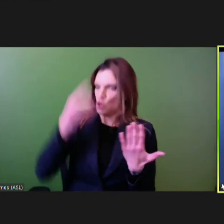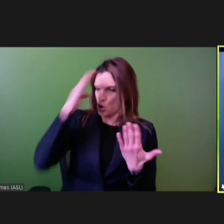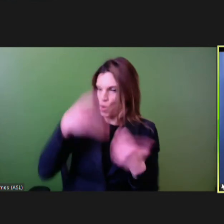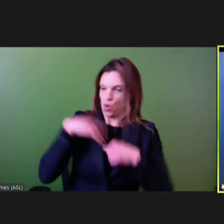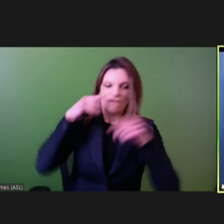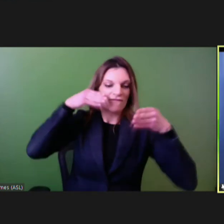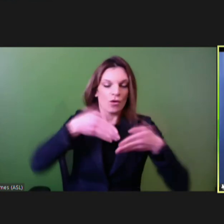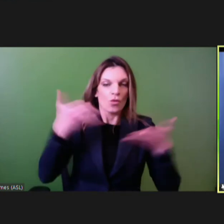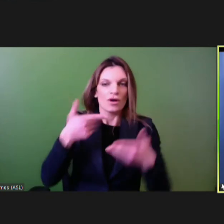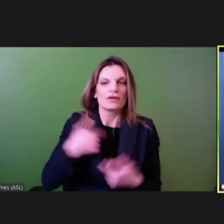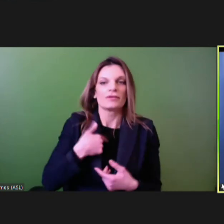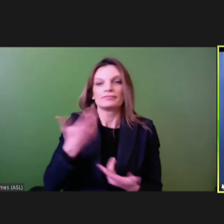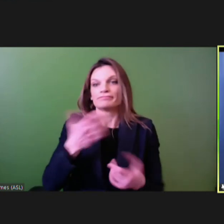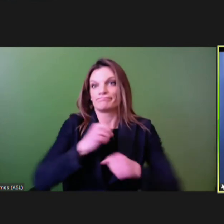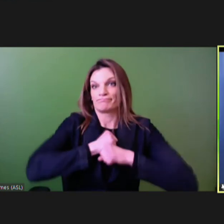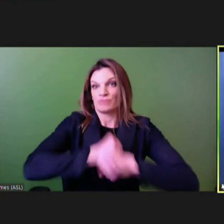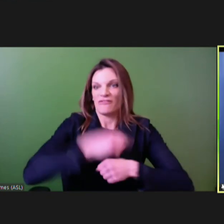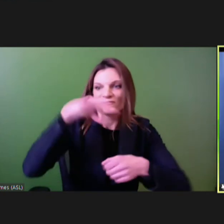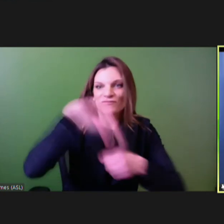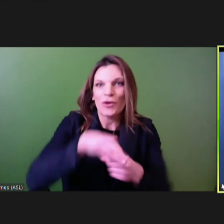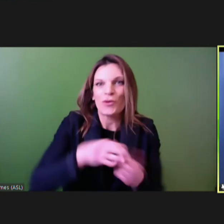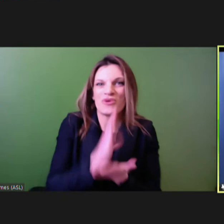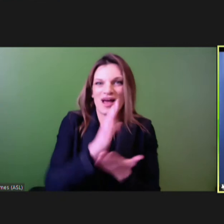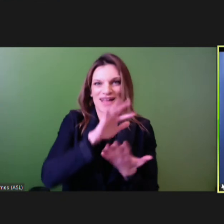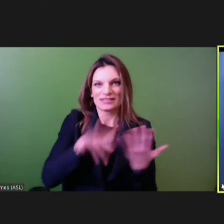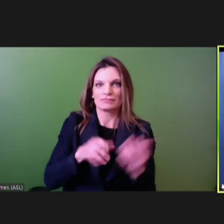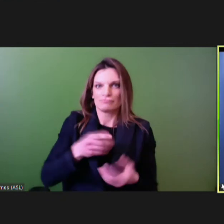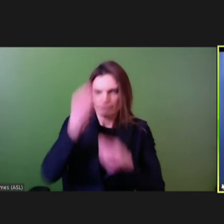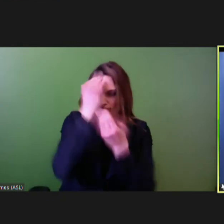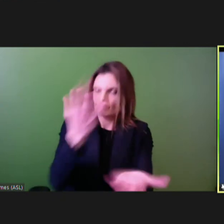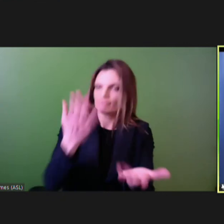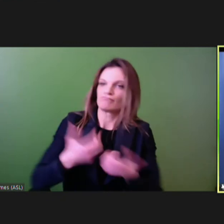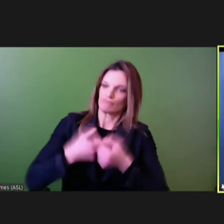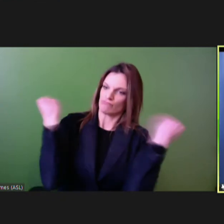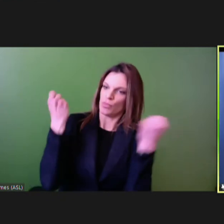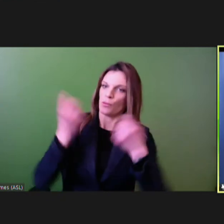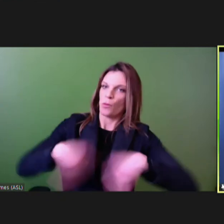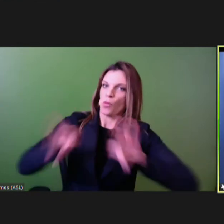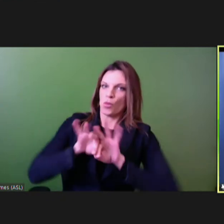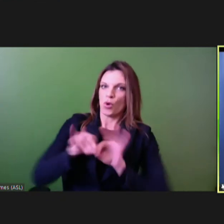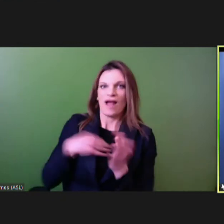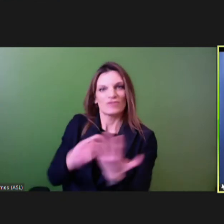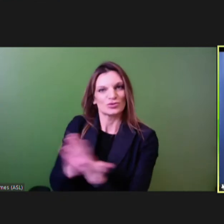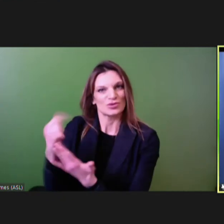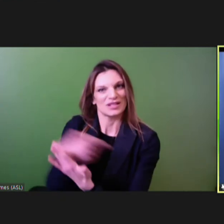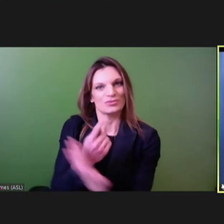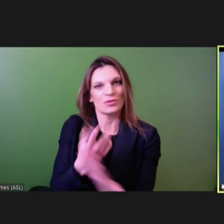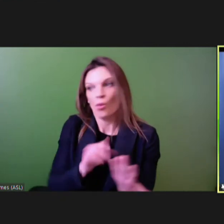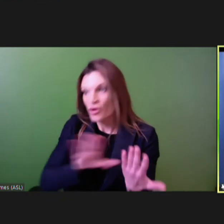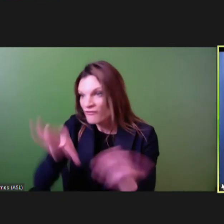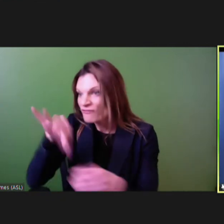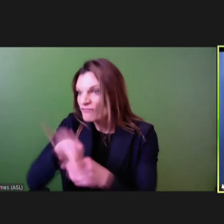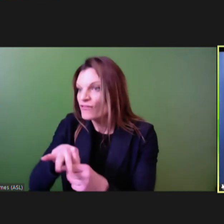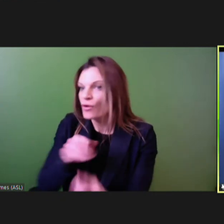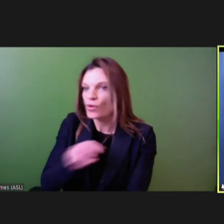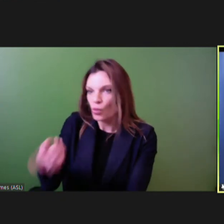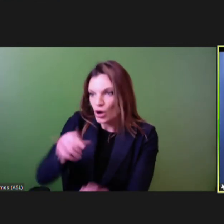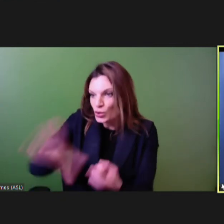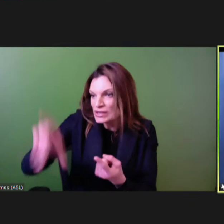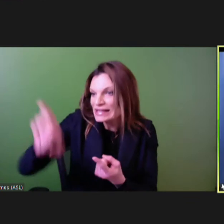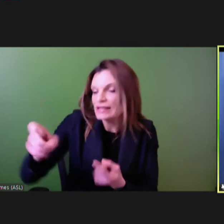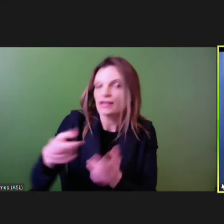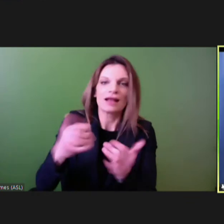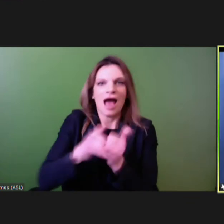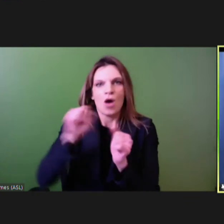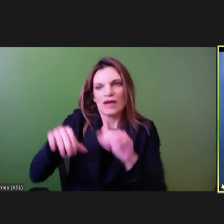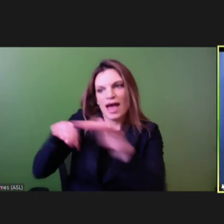on protecting our democracy and speaking the truth about what we need, what our voters need, what our voters want to ensure, and what our